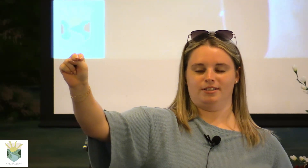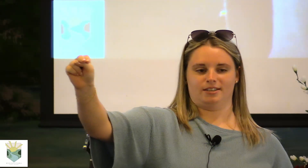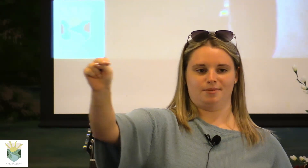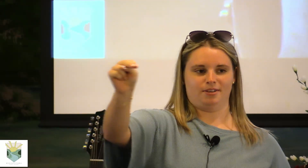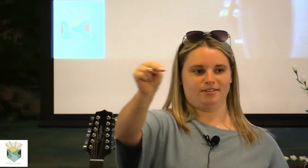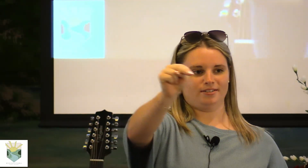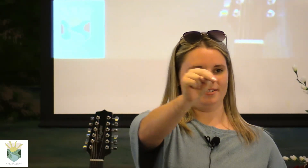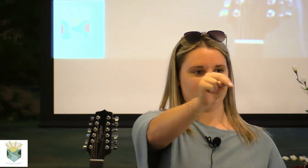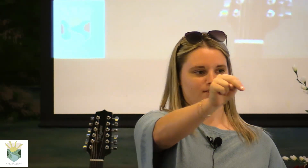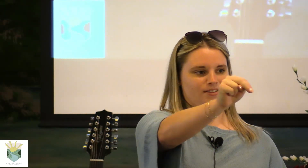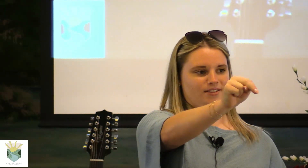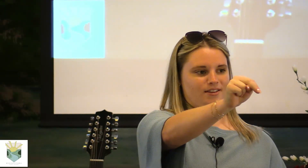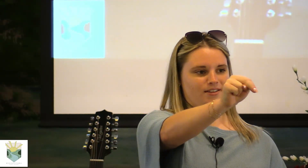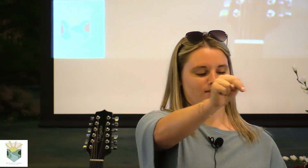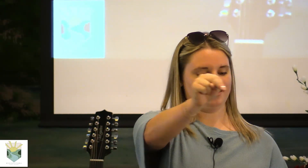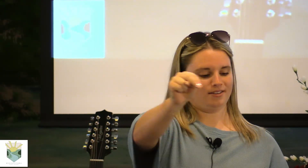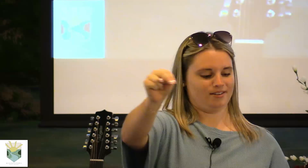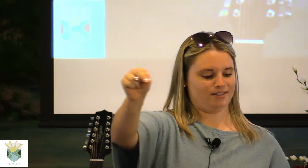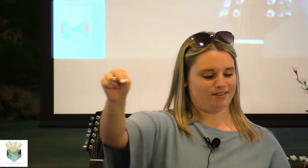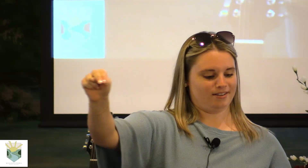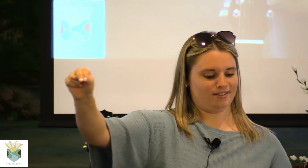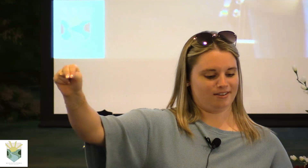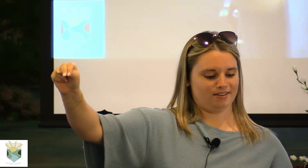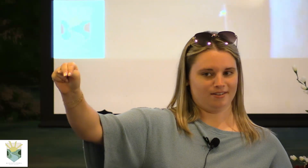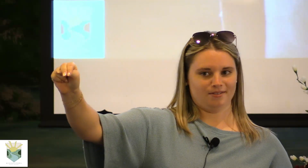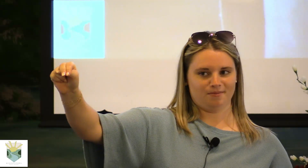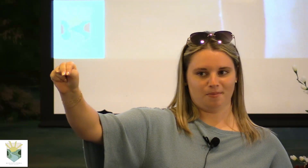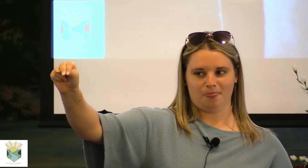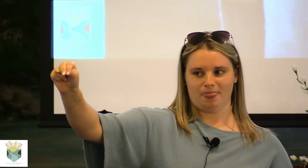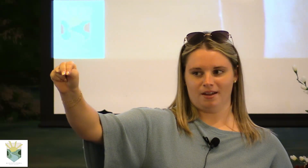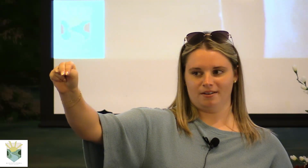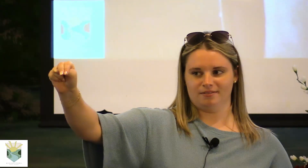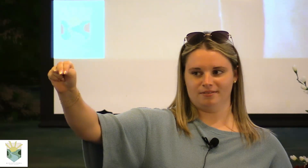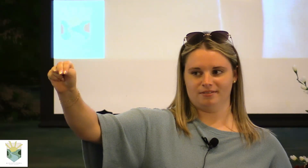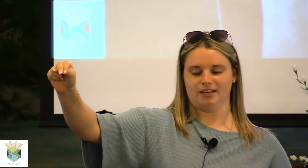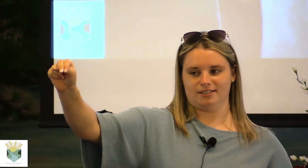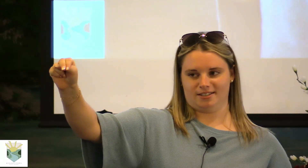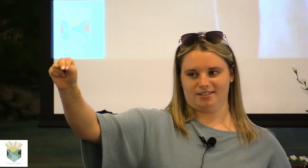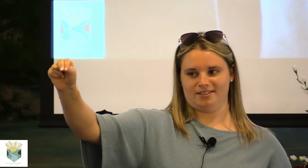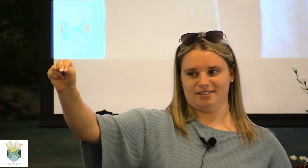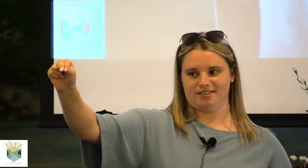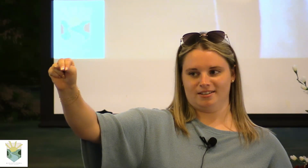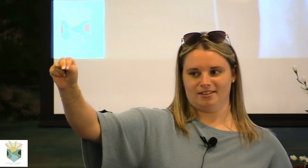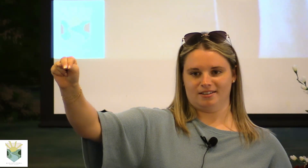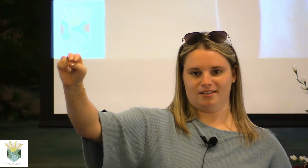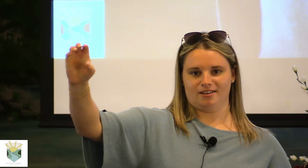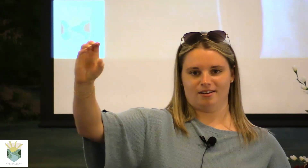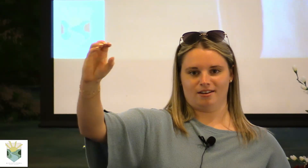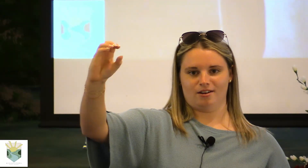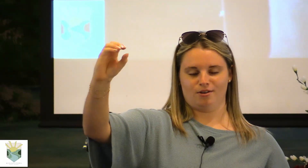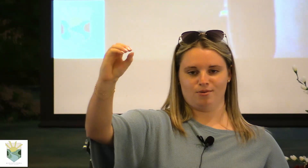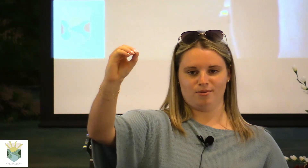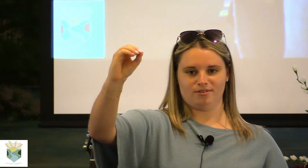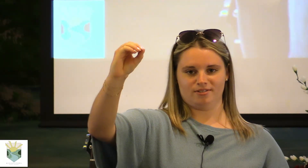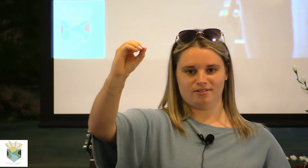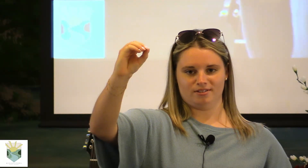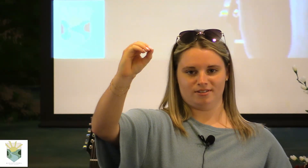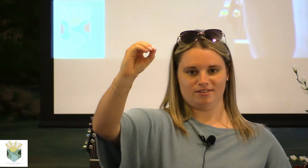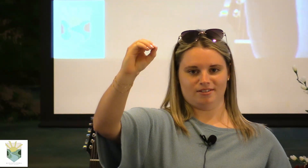same thing. For N. Okay. N. Over the thumb, right? Yes. O, just